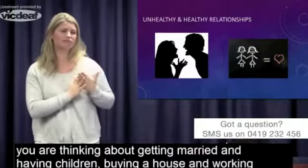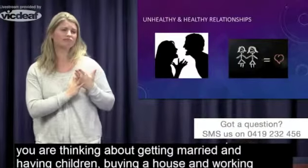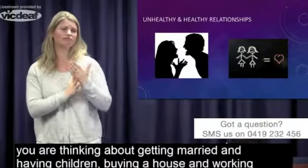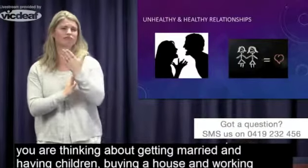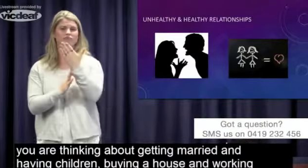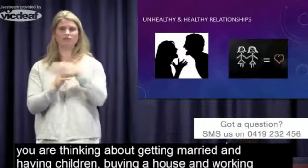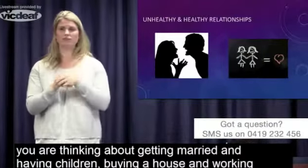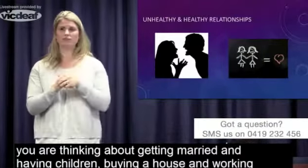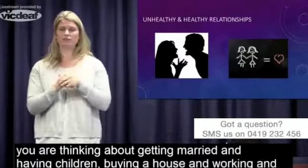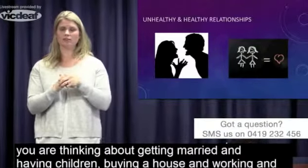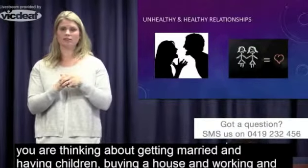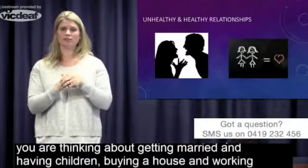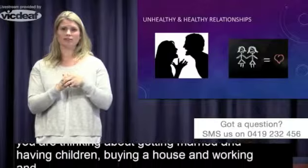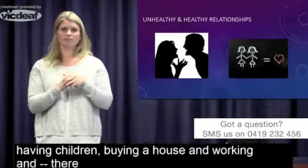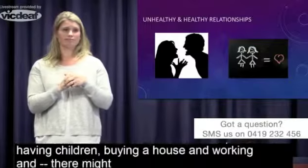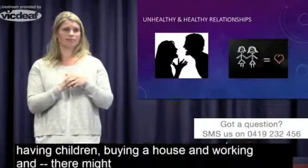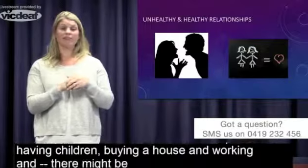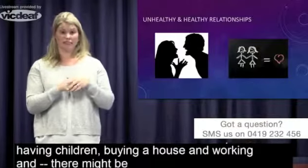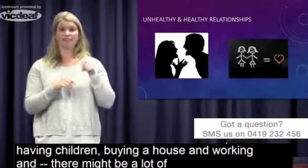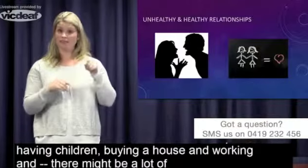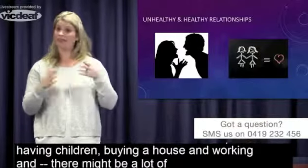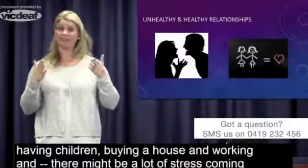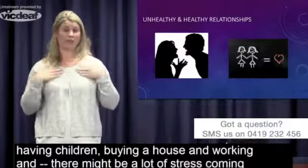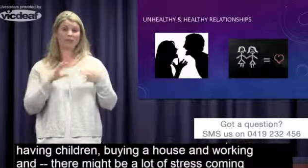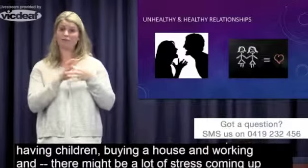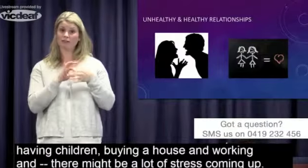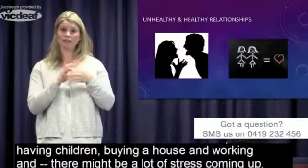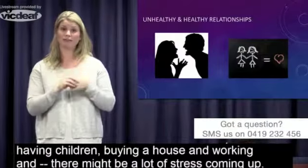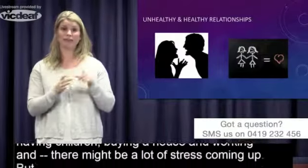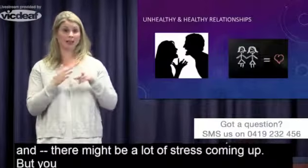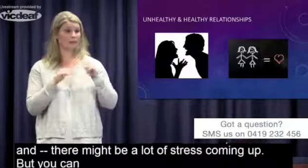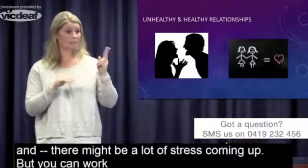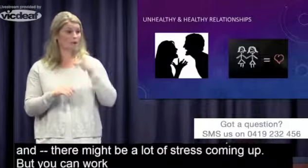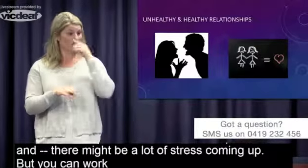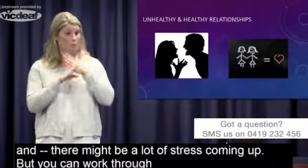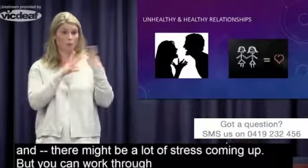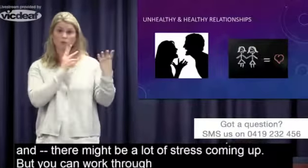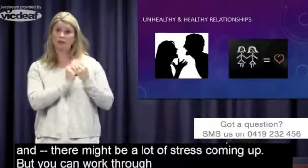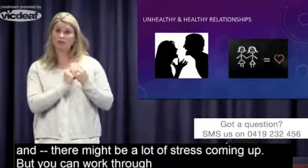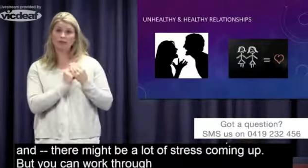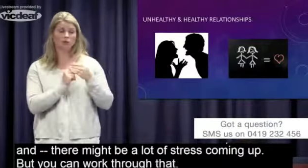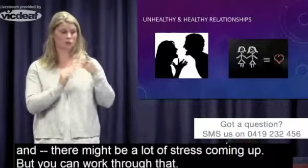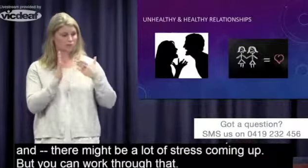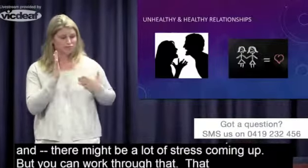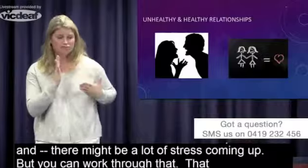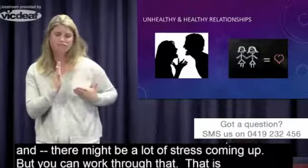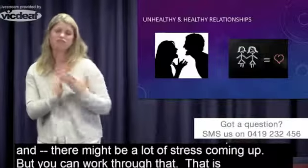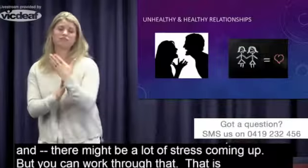of stress coming up, but you can work through that, and that is actually involved with a healthy relationship as